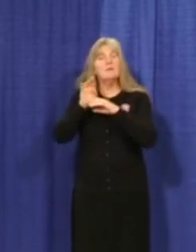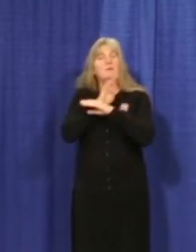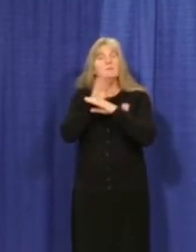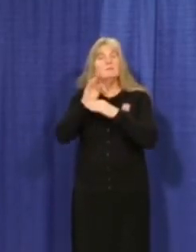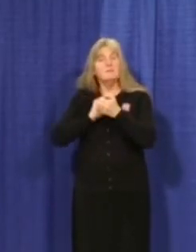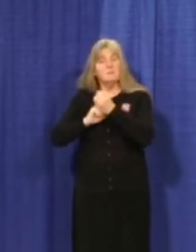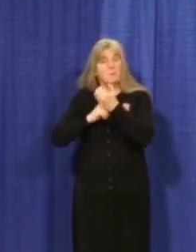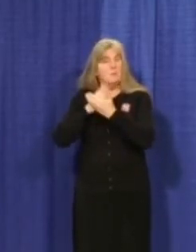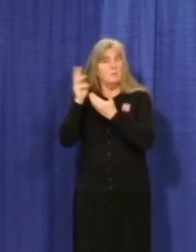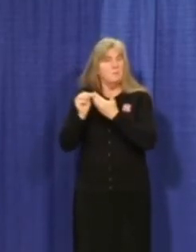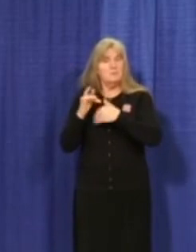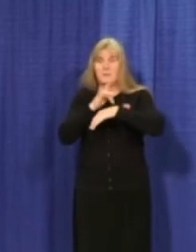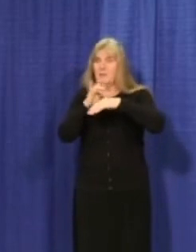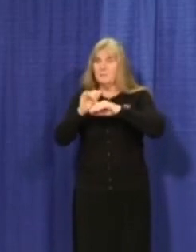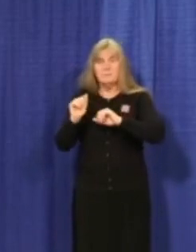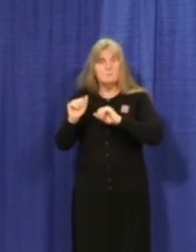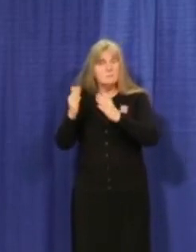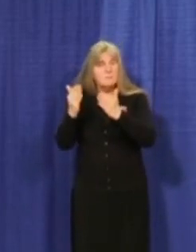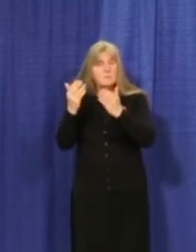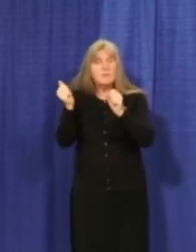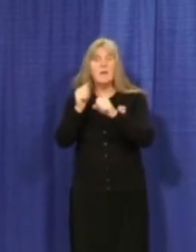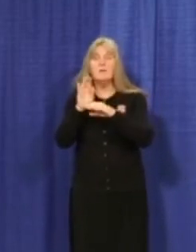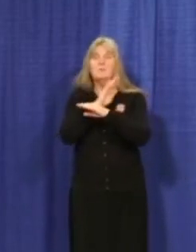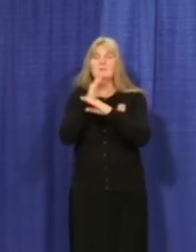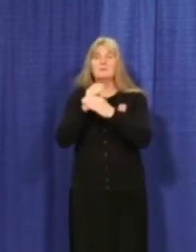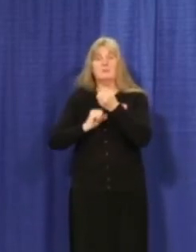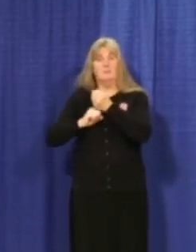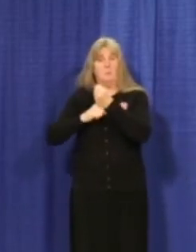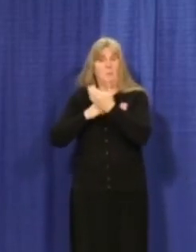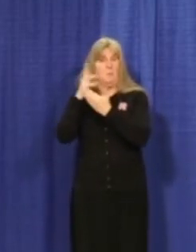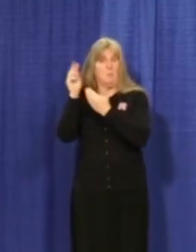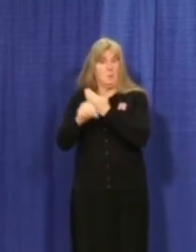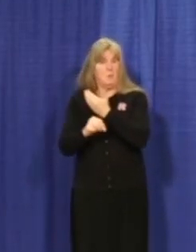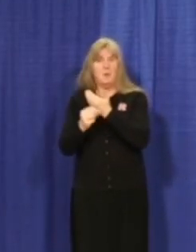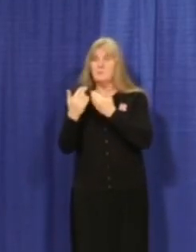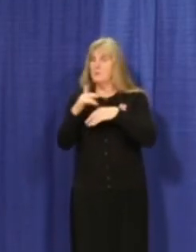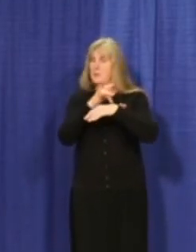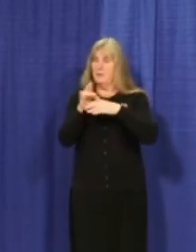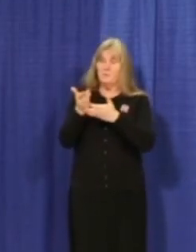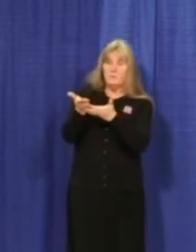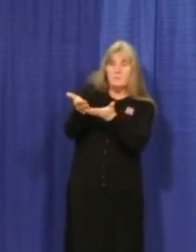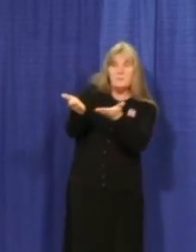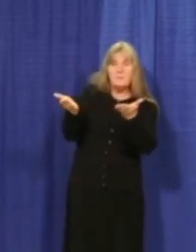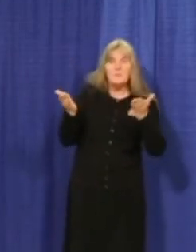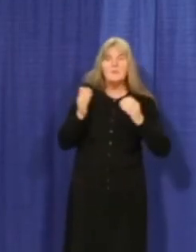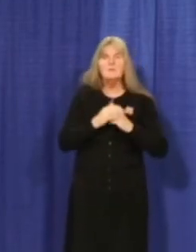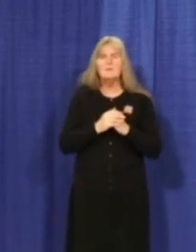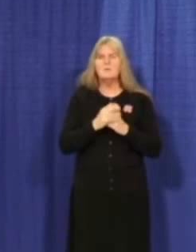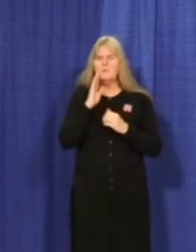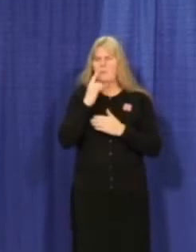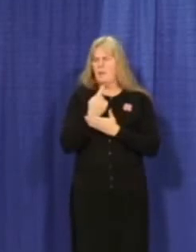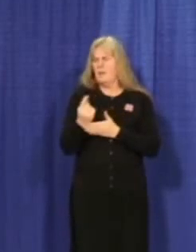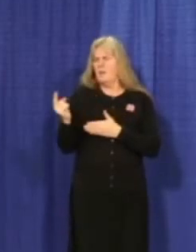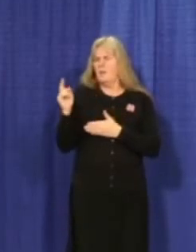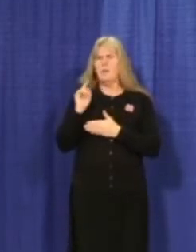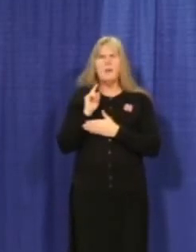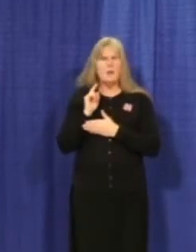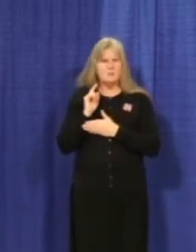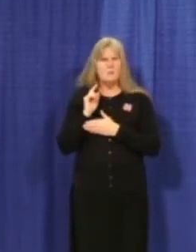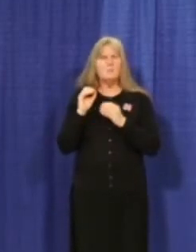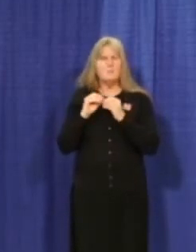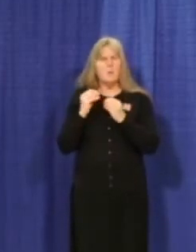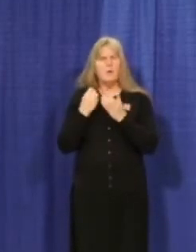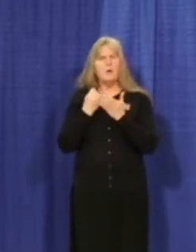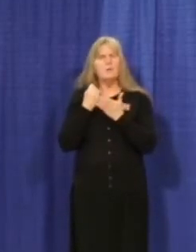programs are still available, including the Business Relief Program, Yukon Business Relief Program. Last week, we announced an additional support